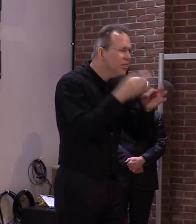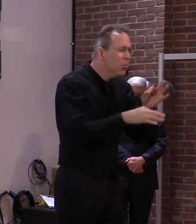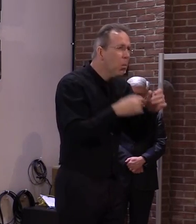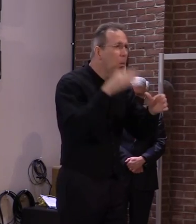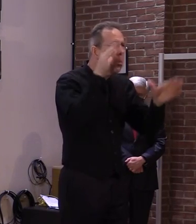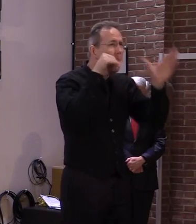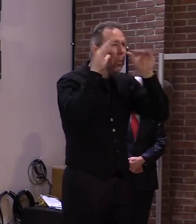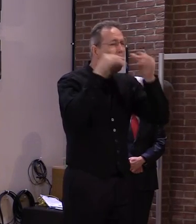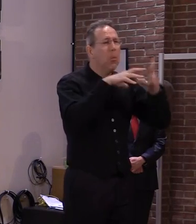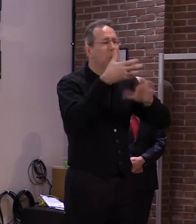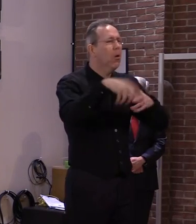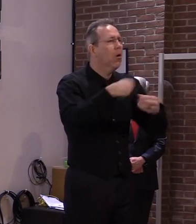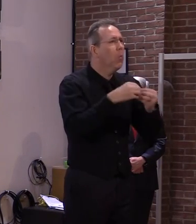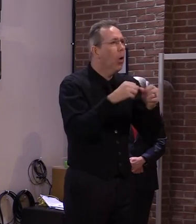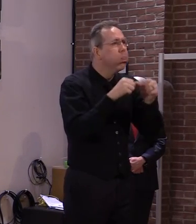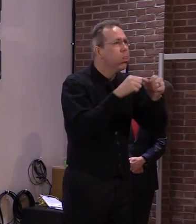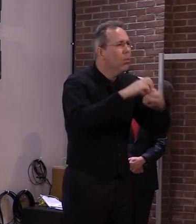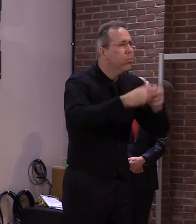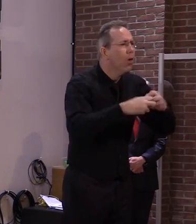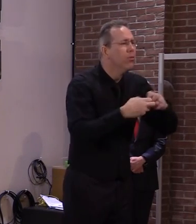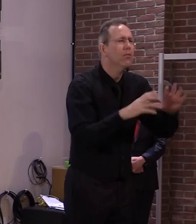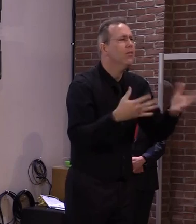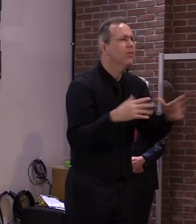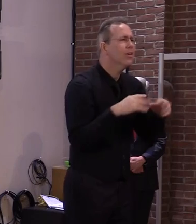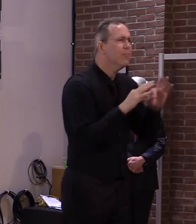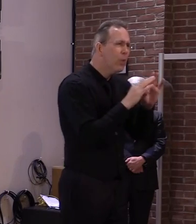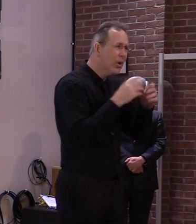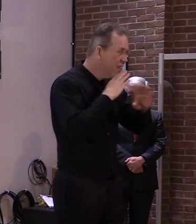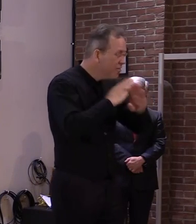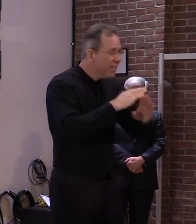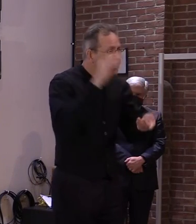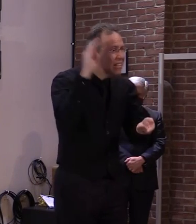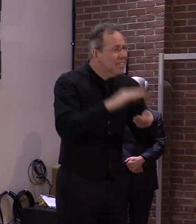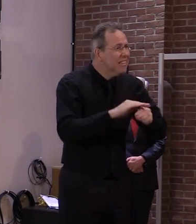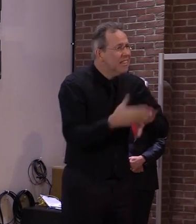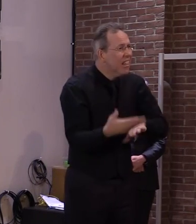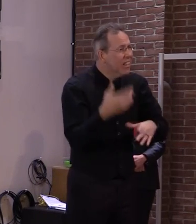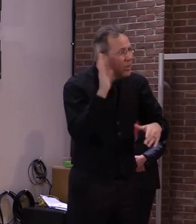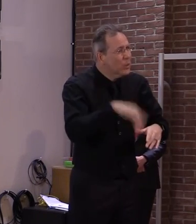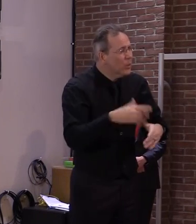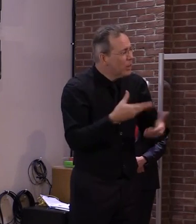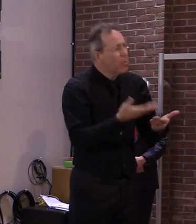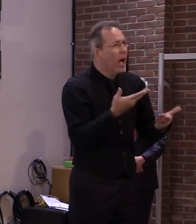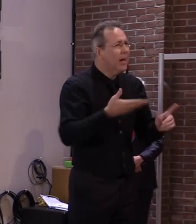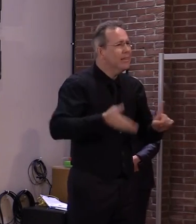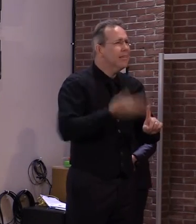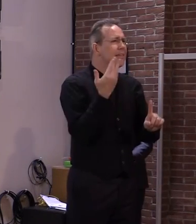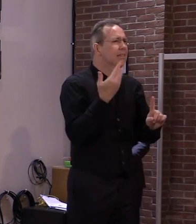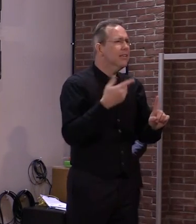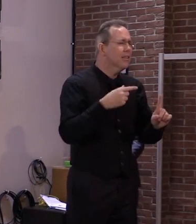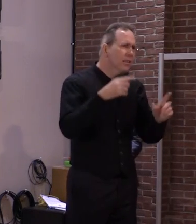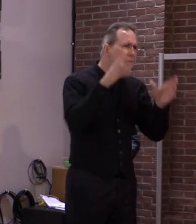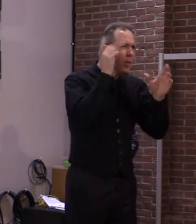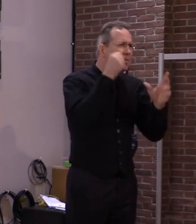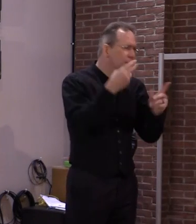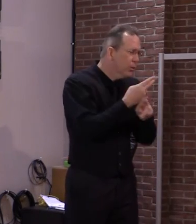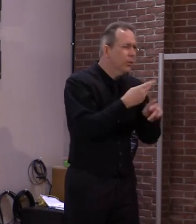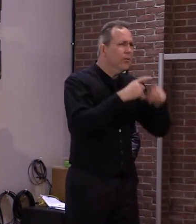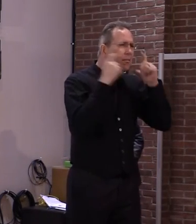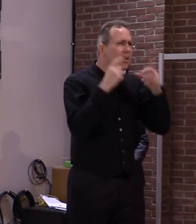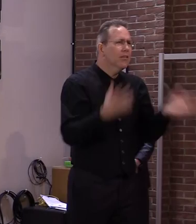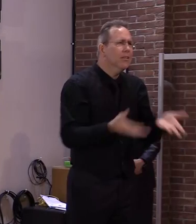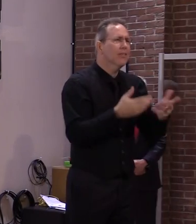has prevented loss of life here in Vermont and the spread of the virus. So we stand by that. Unfortunate